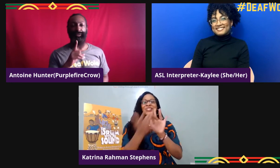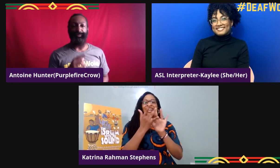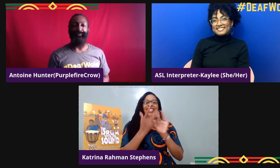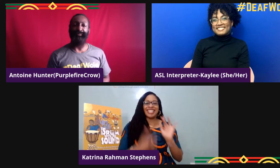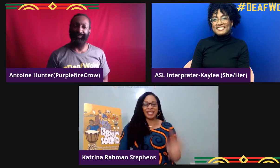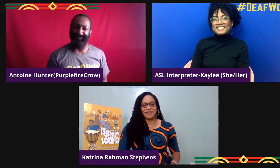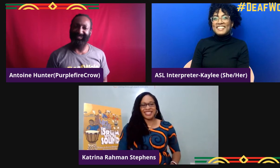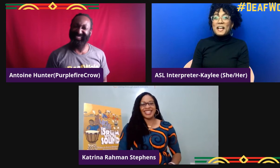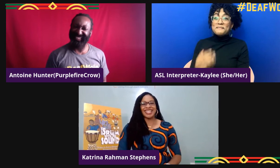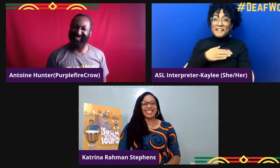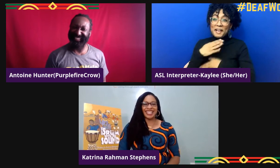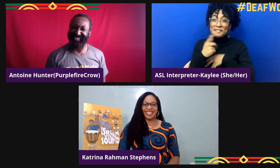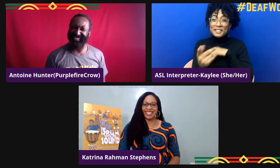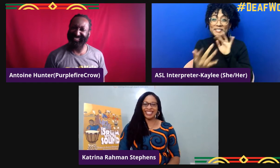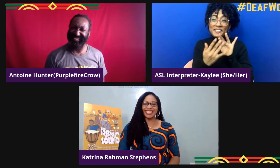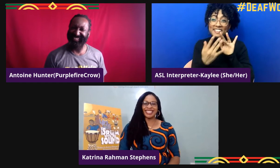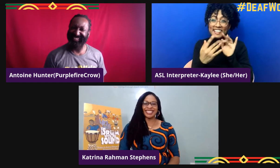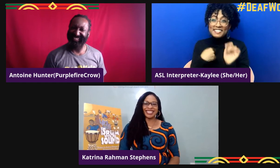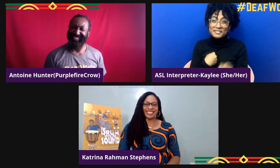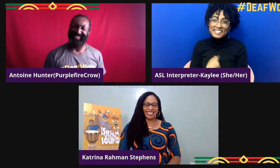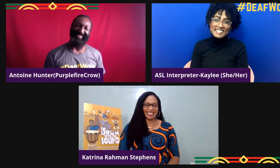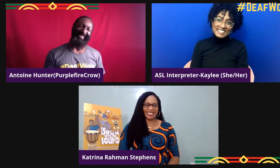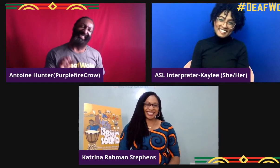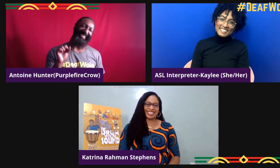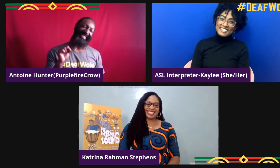I'm glad you contacted me.